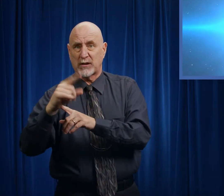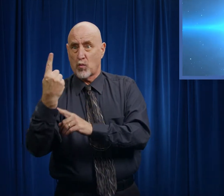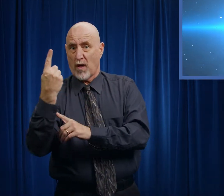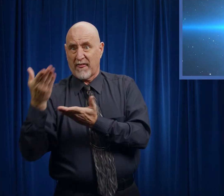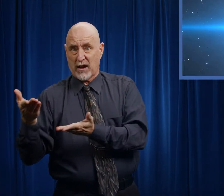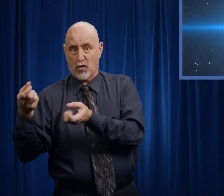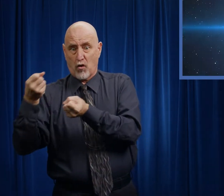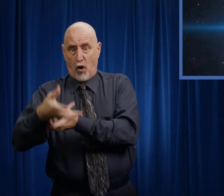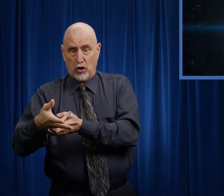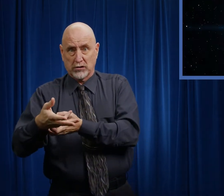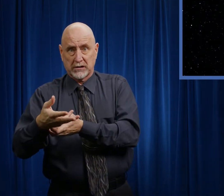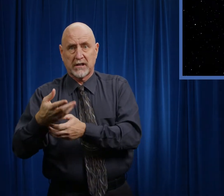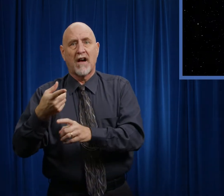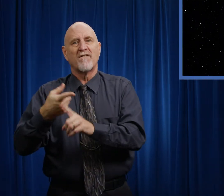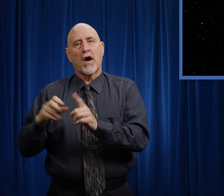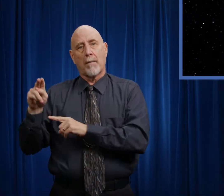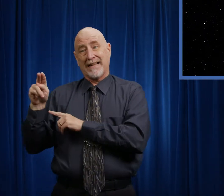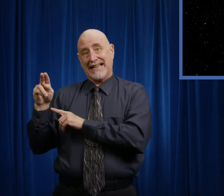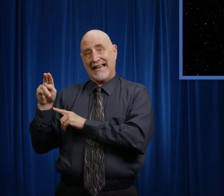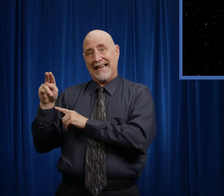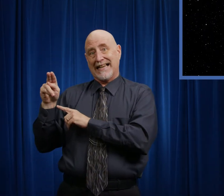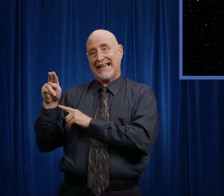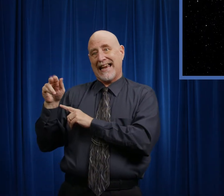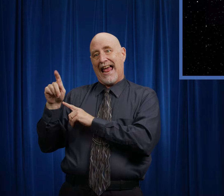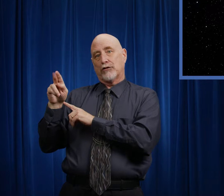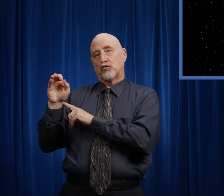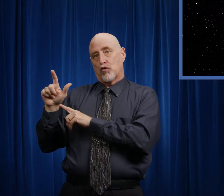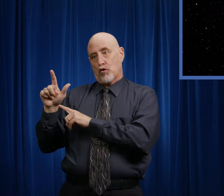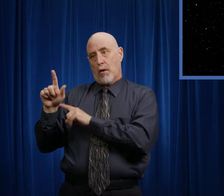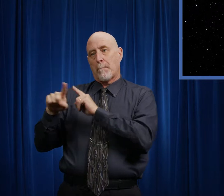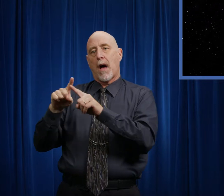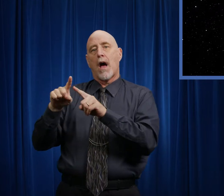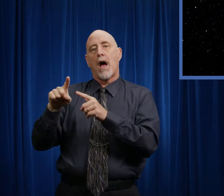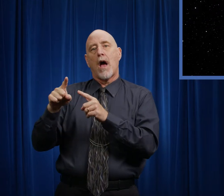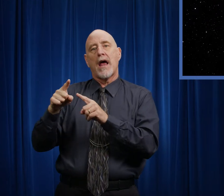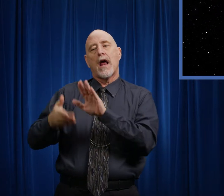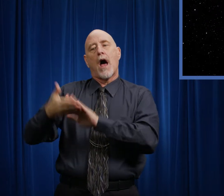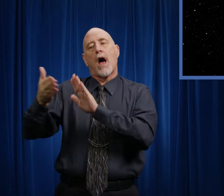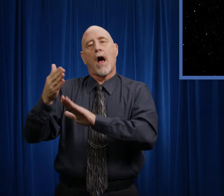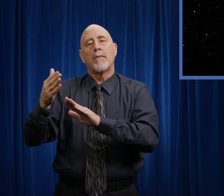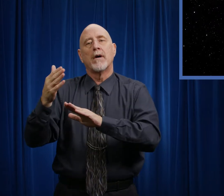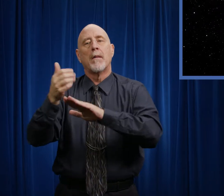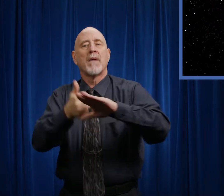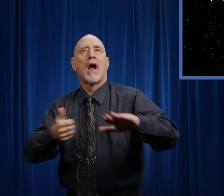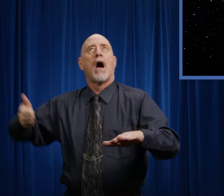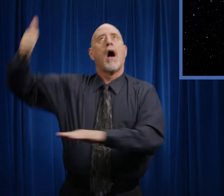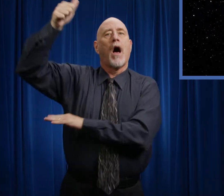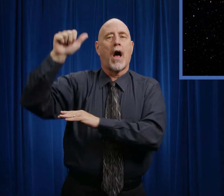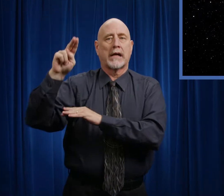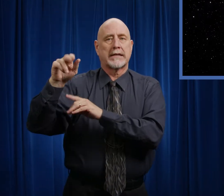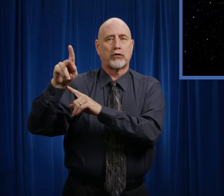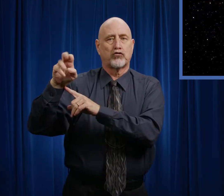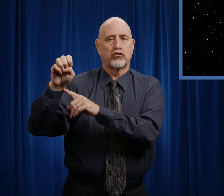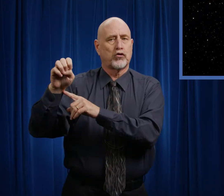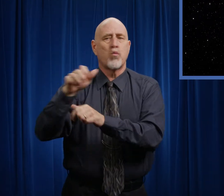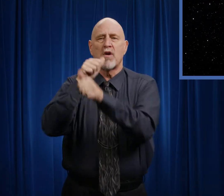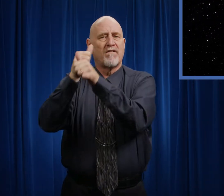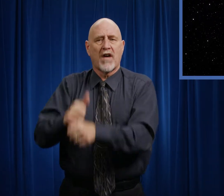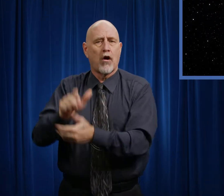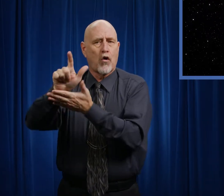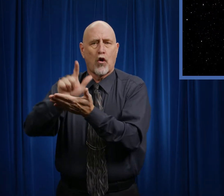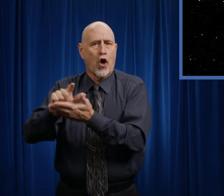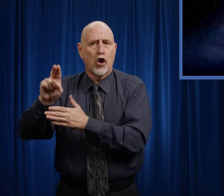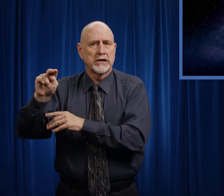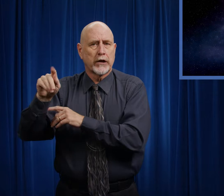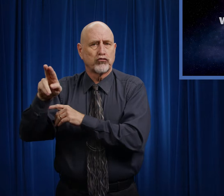somehow natural, but it behaves supernaturally. They say that that singularity wouldn't have followed the laws